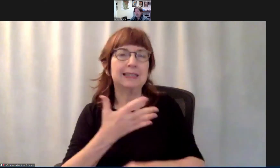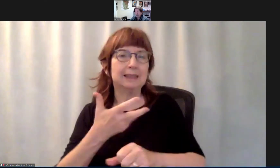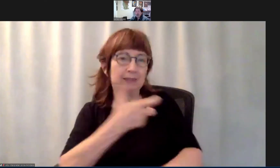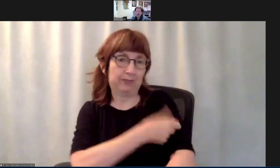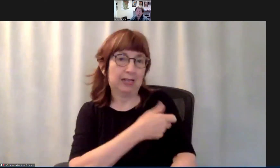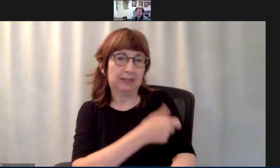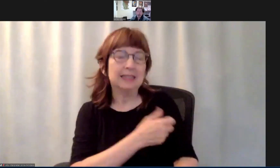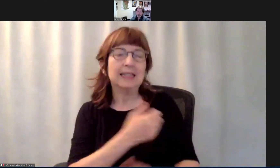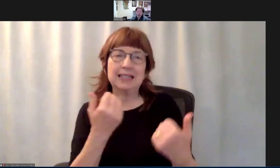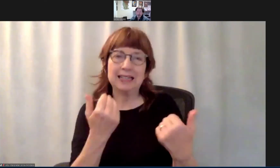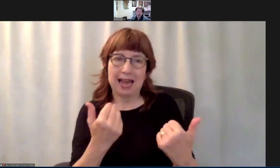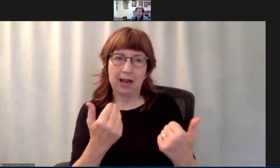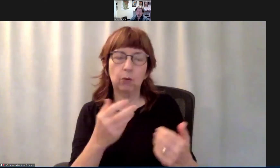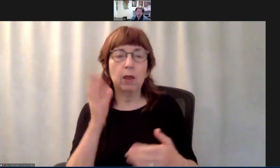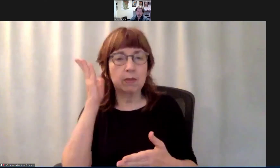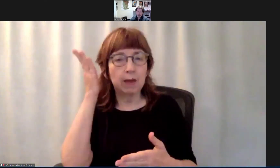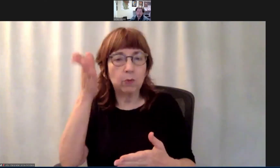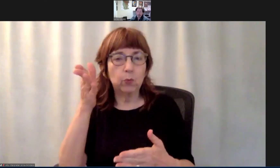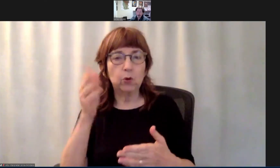which would